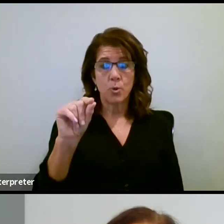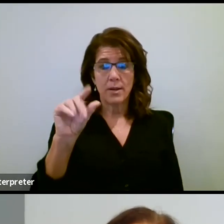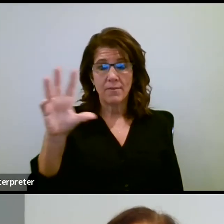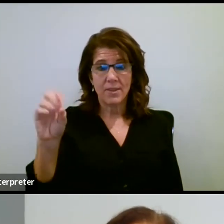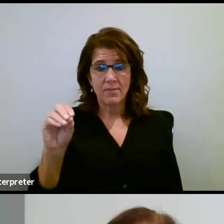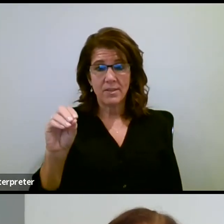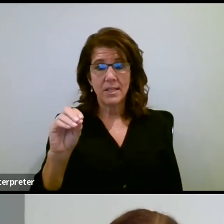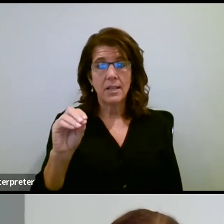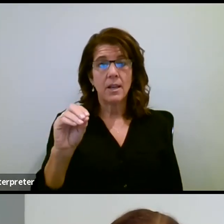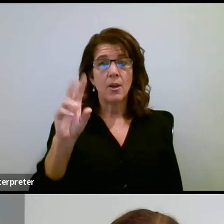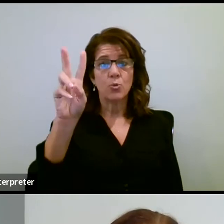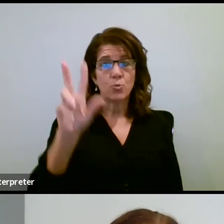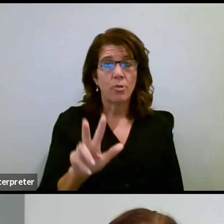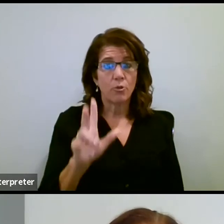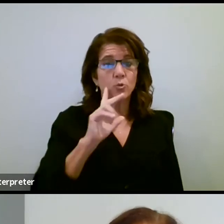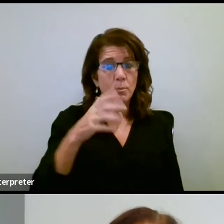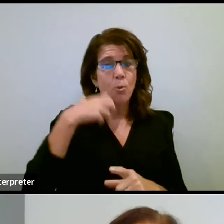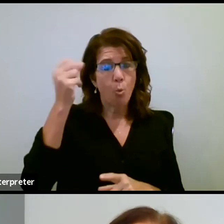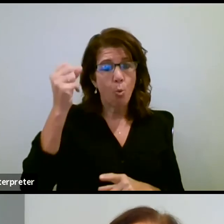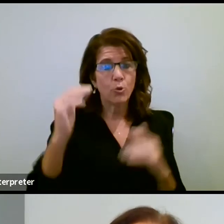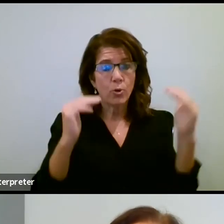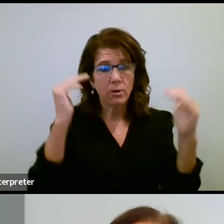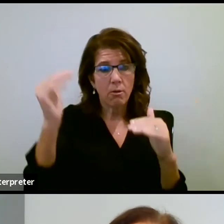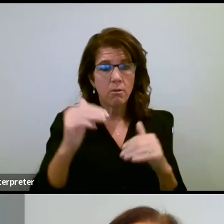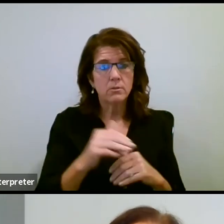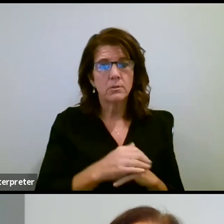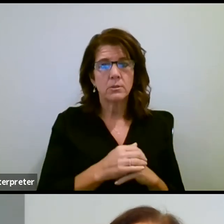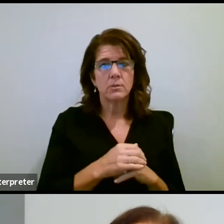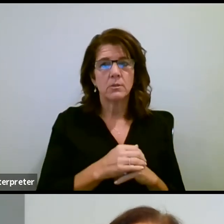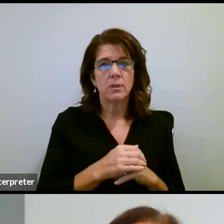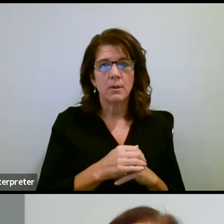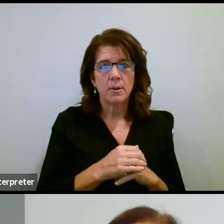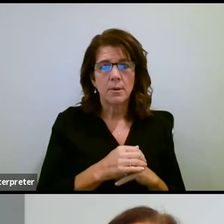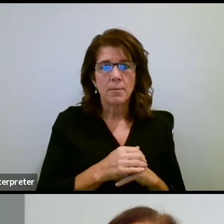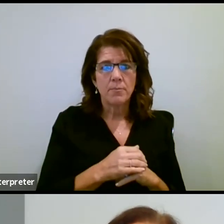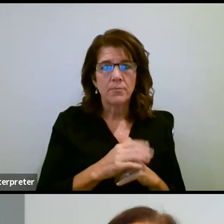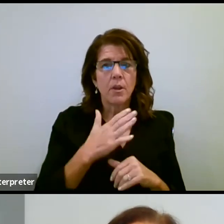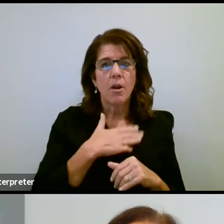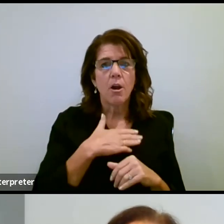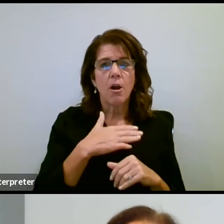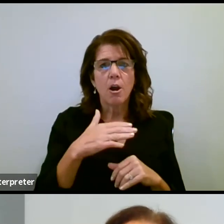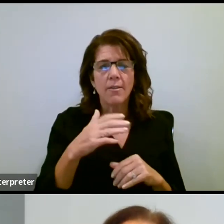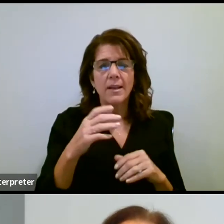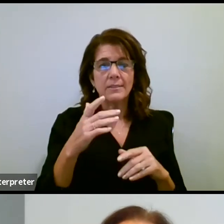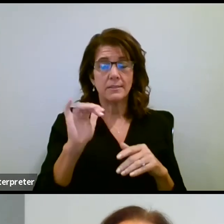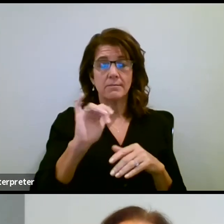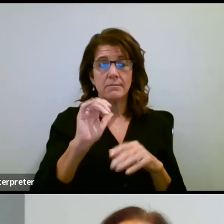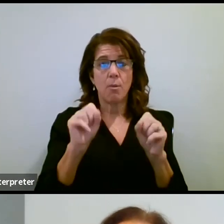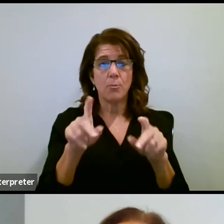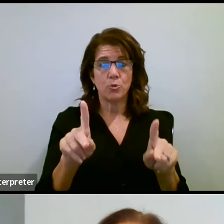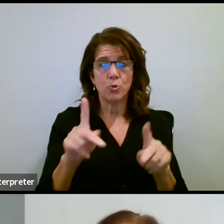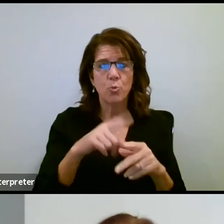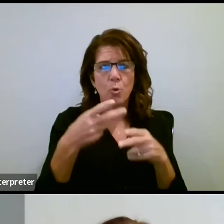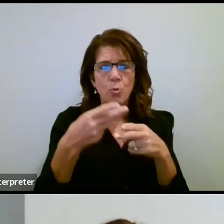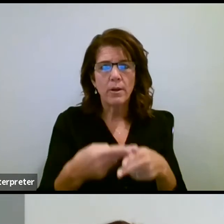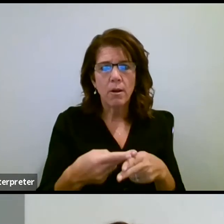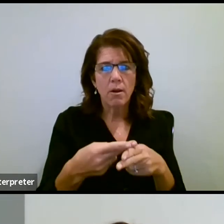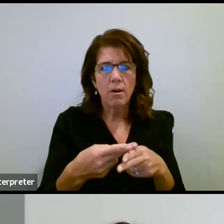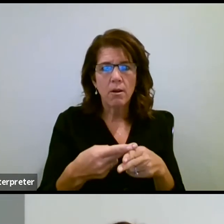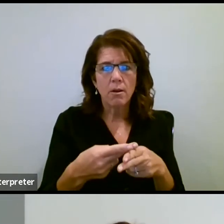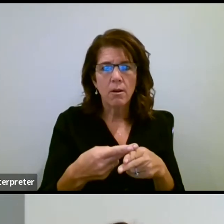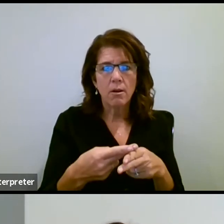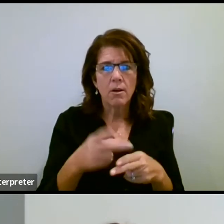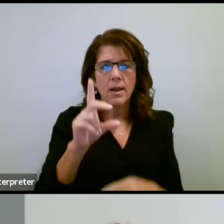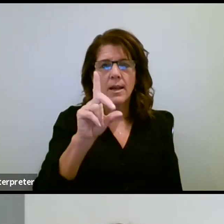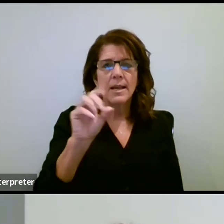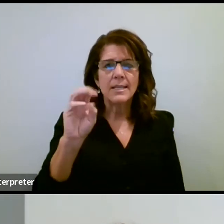our population would be older adults, that sets us that, our demographic opportunity, what we call as many times